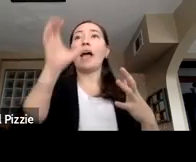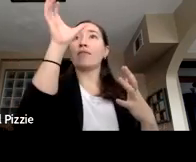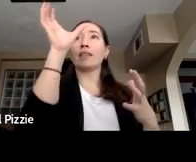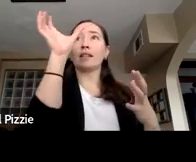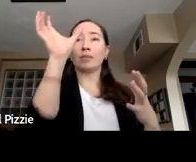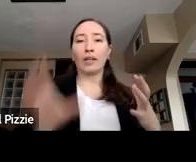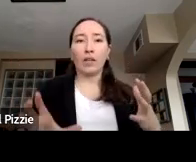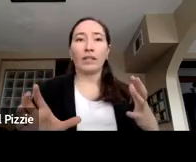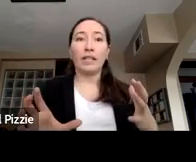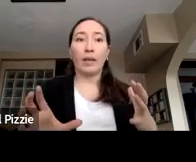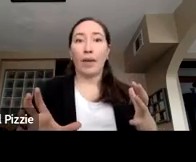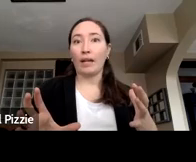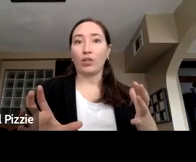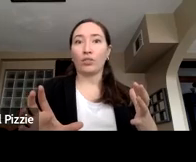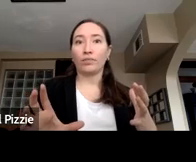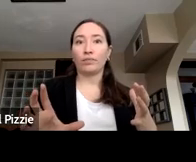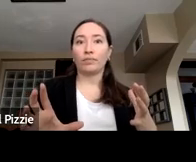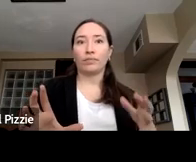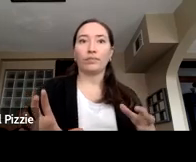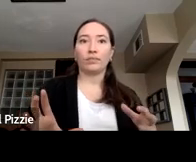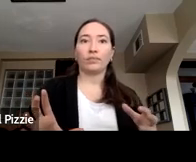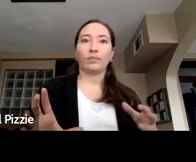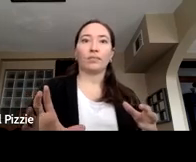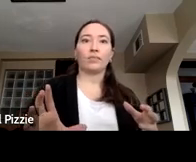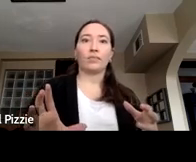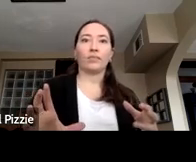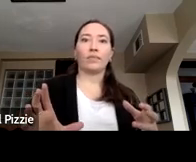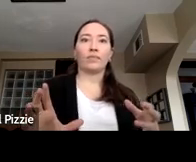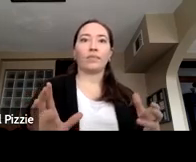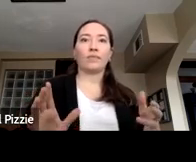is that everything displays on the same page.